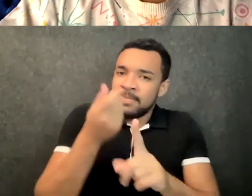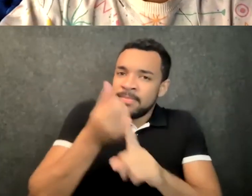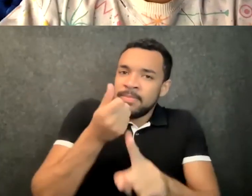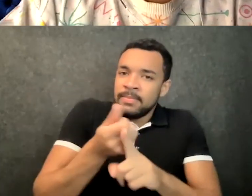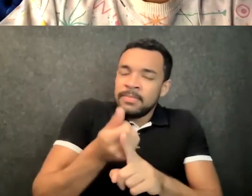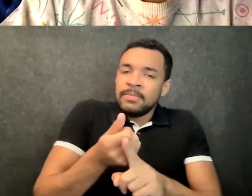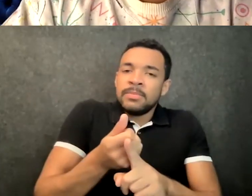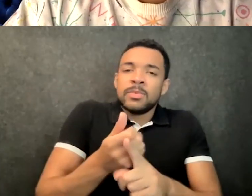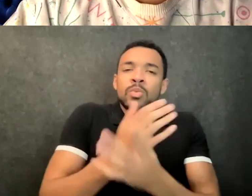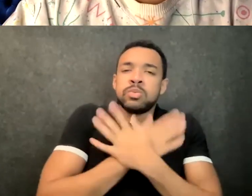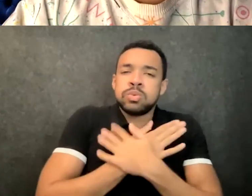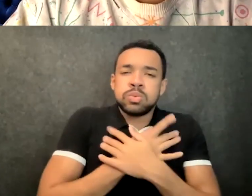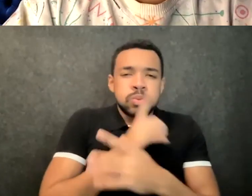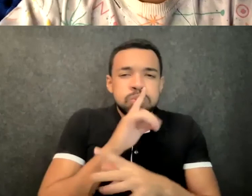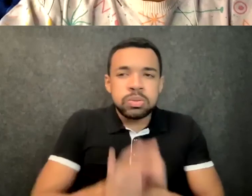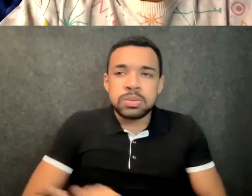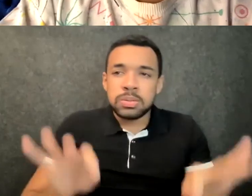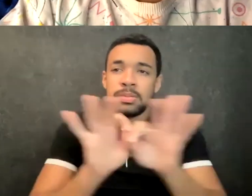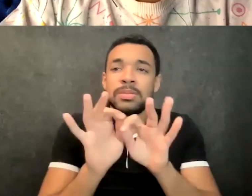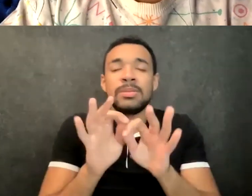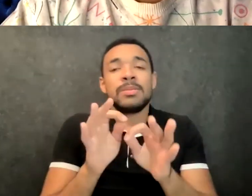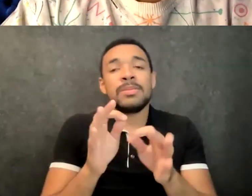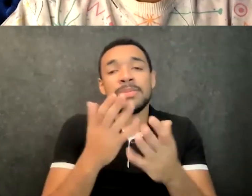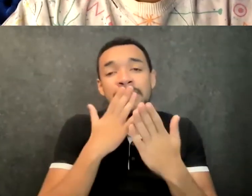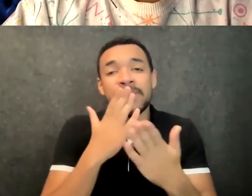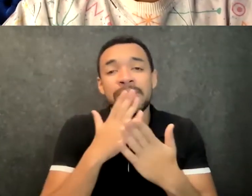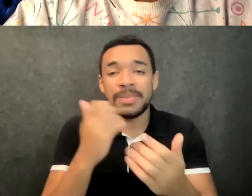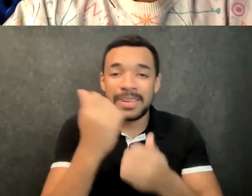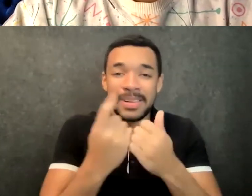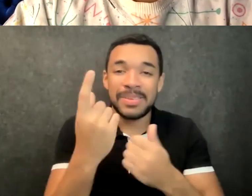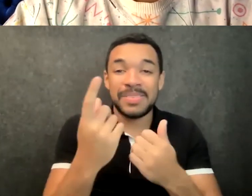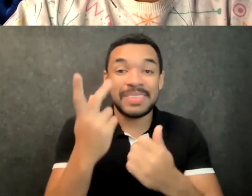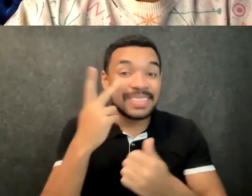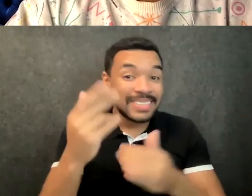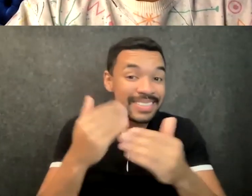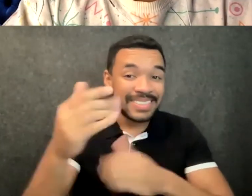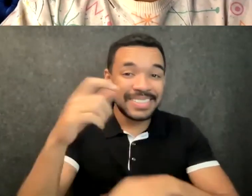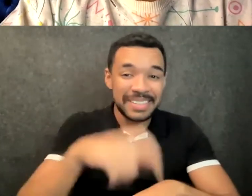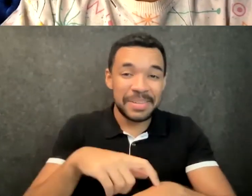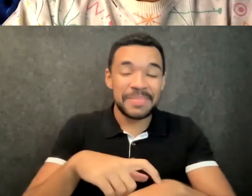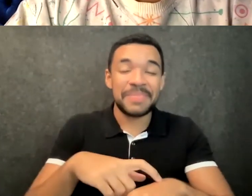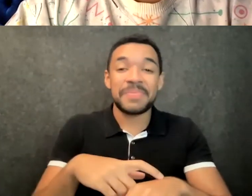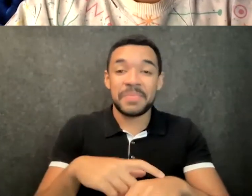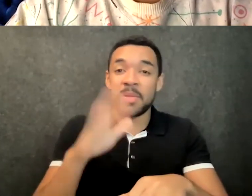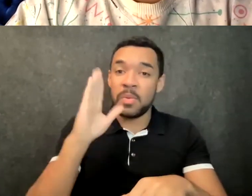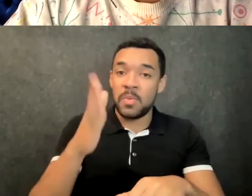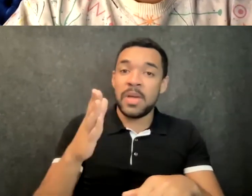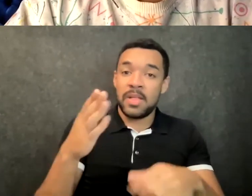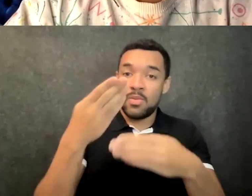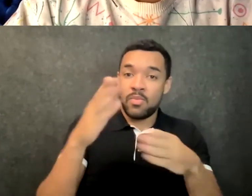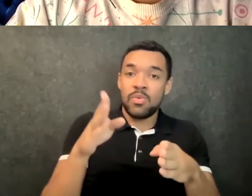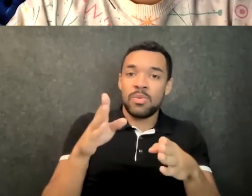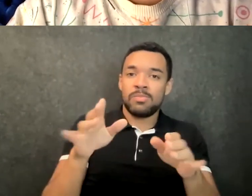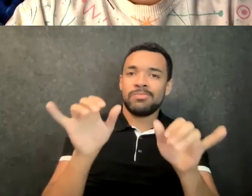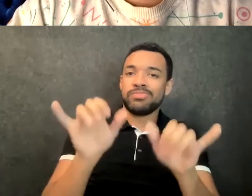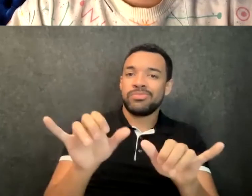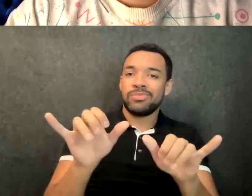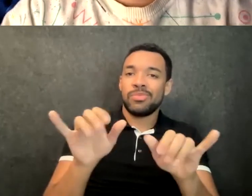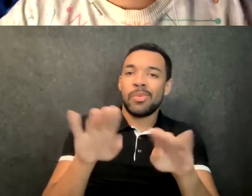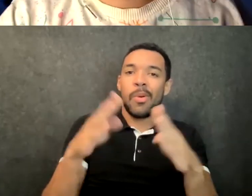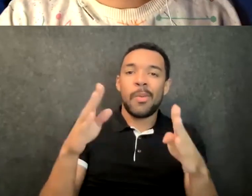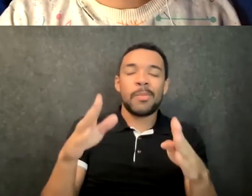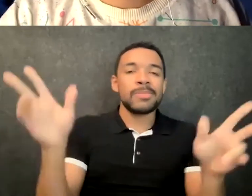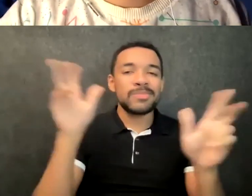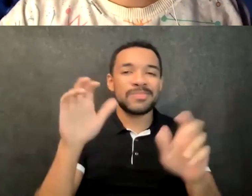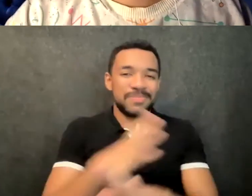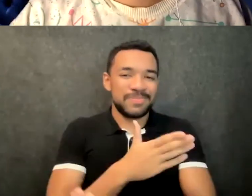is so important. Thank you to you all, and we will see you next time. We will keep the room open. I'll turn some music on. We'll